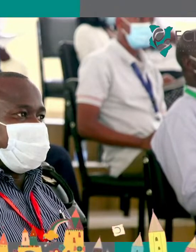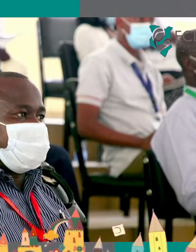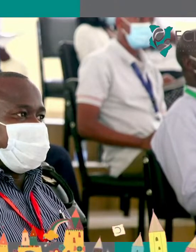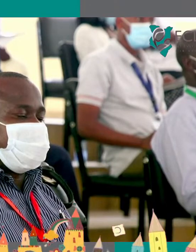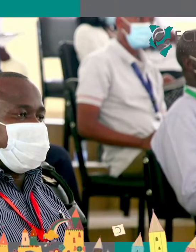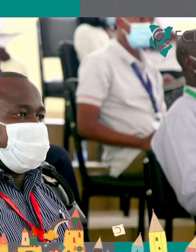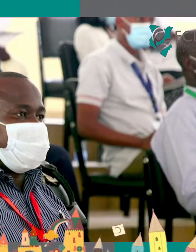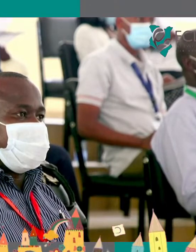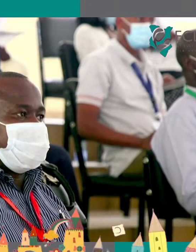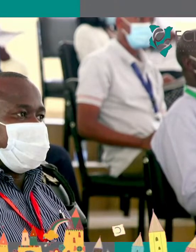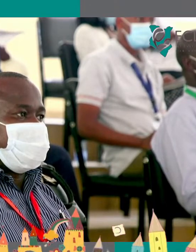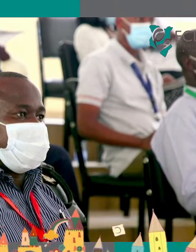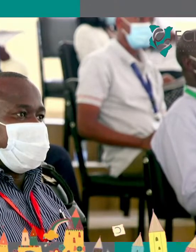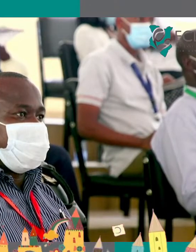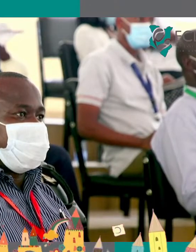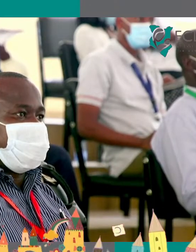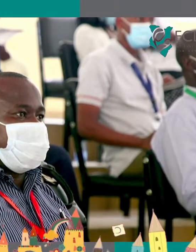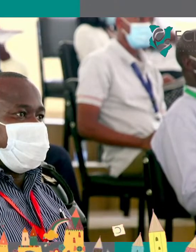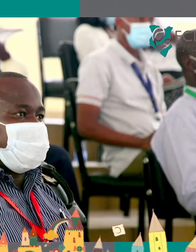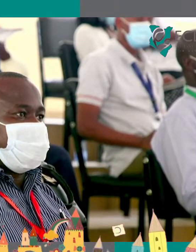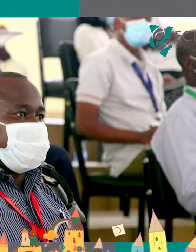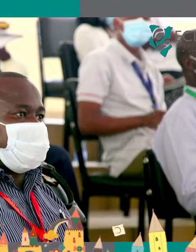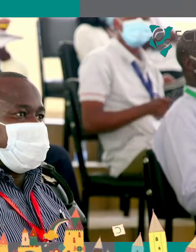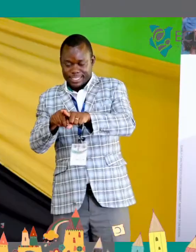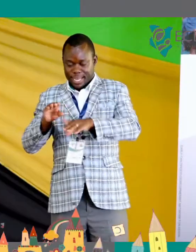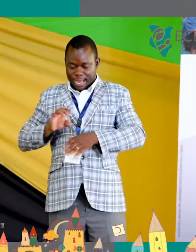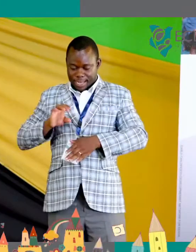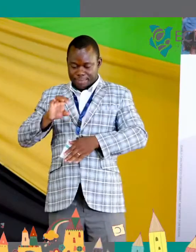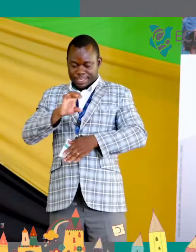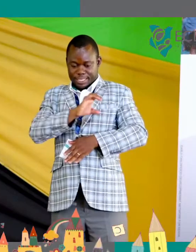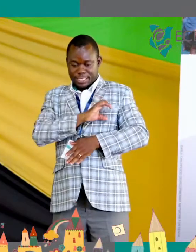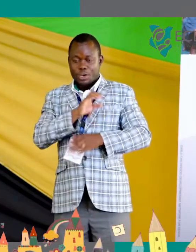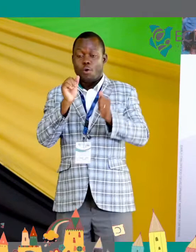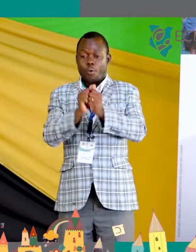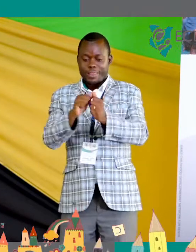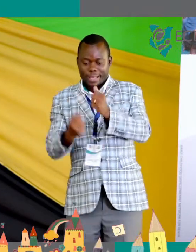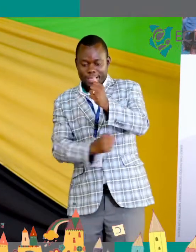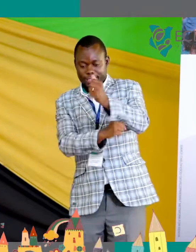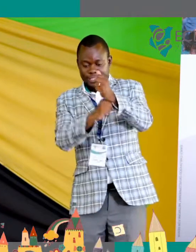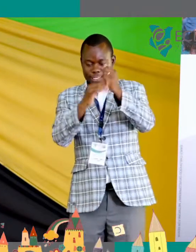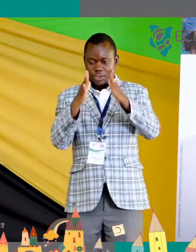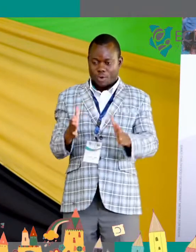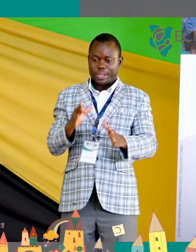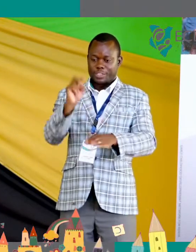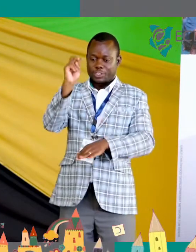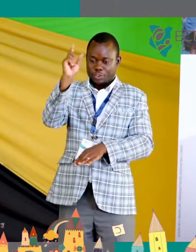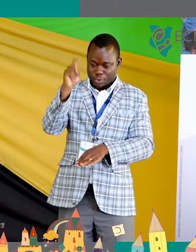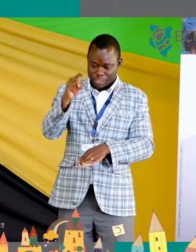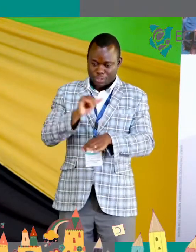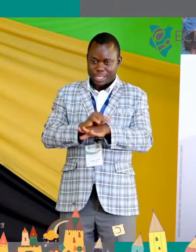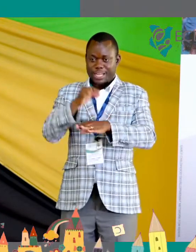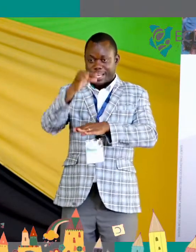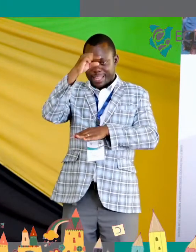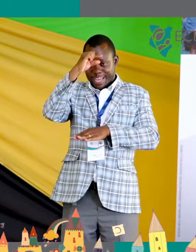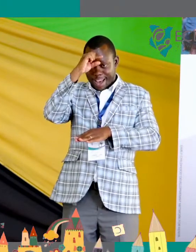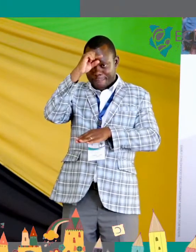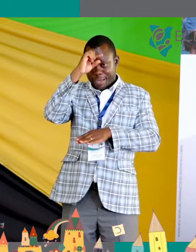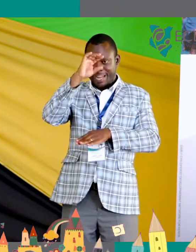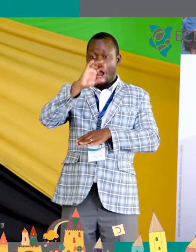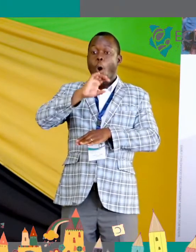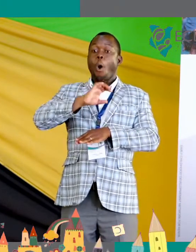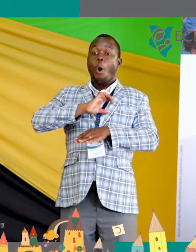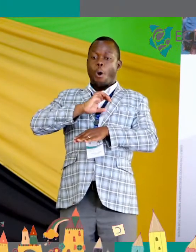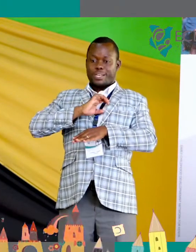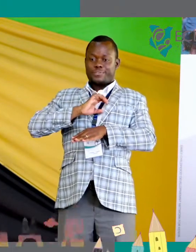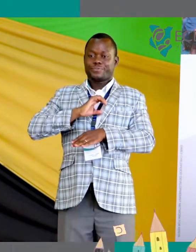executive and worked together as a committee along with the stakeholders so that the government can be able to own the